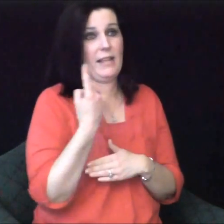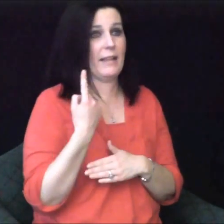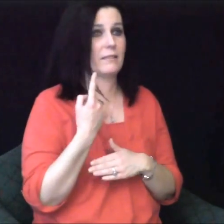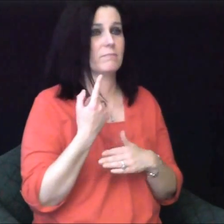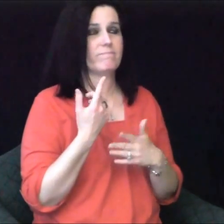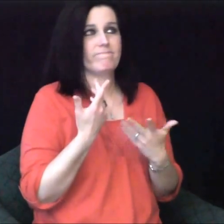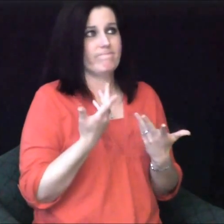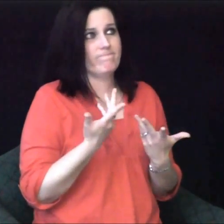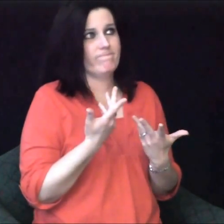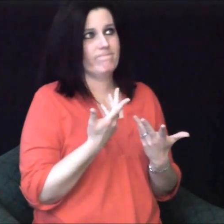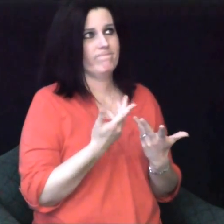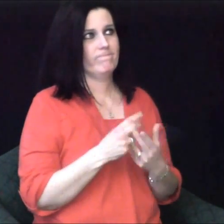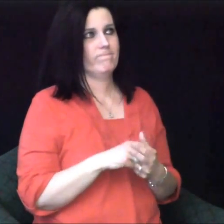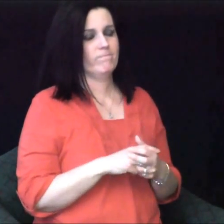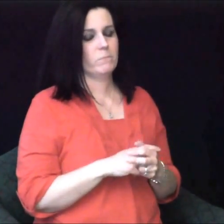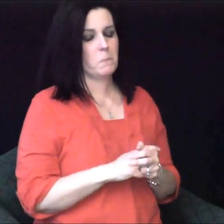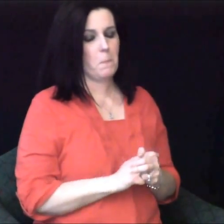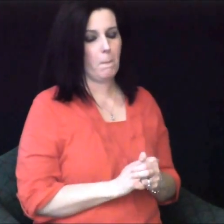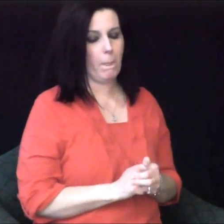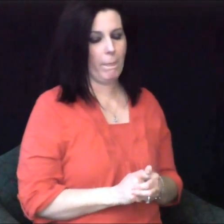remember to this day.